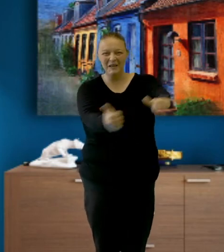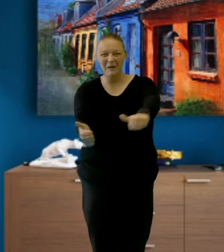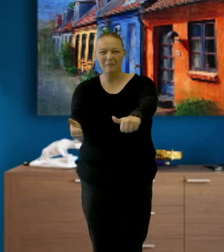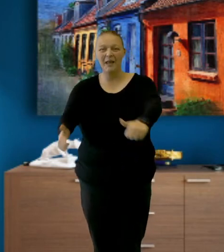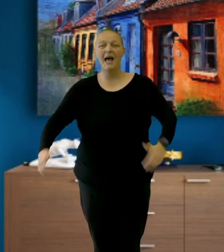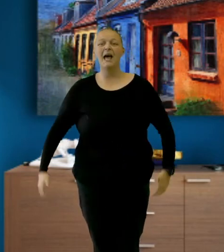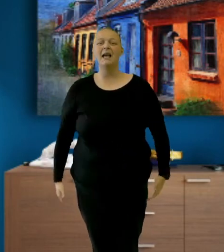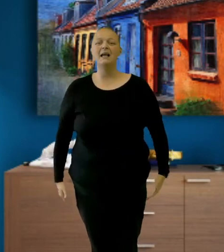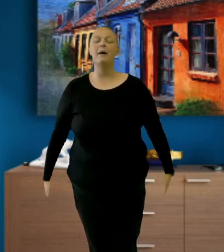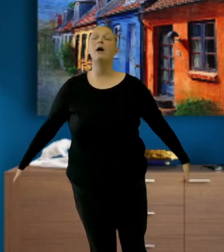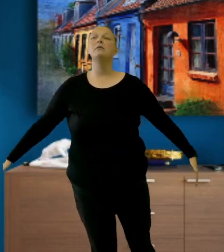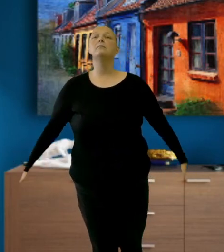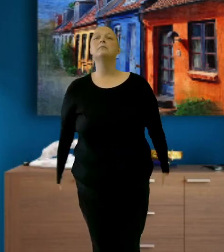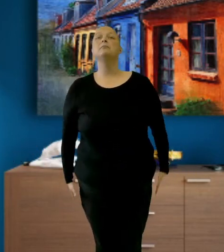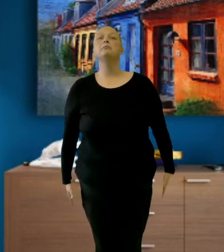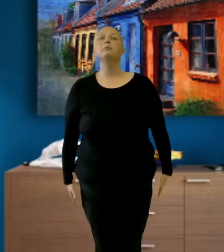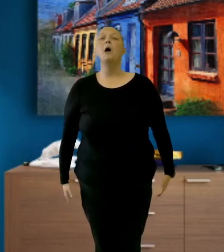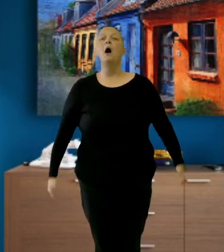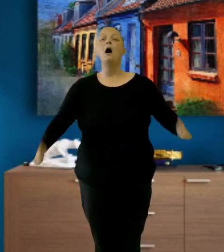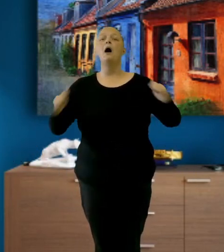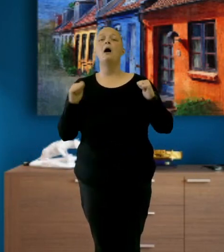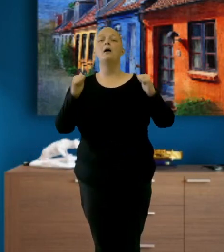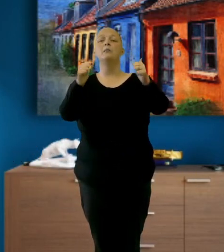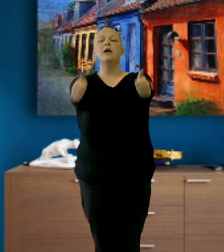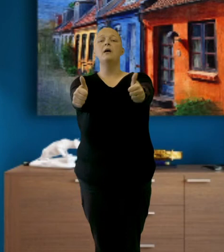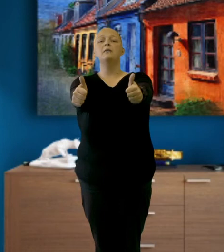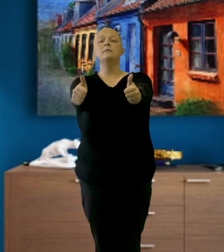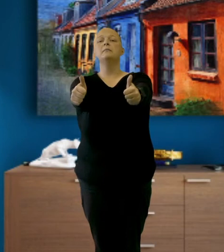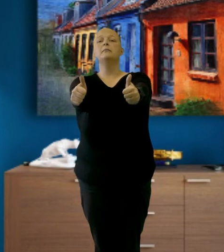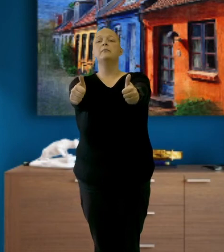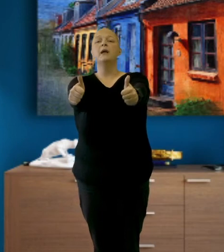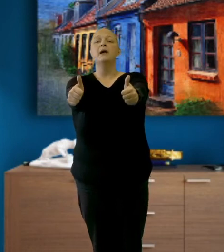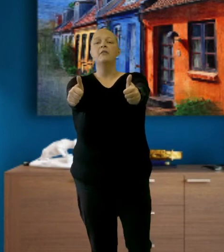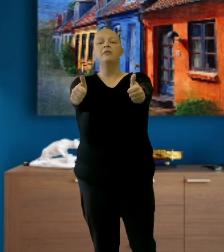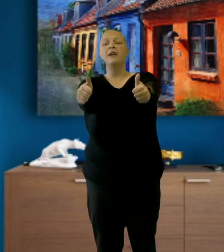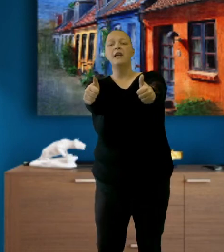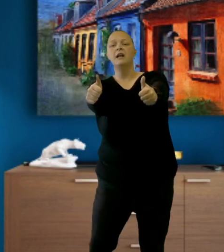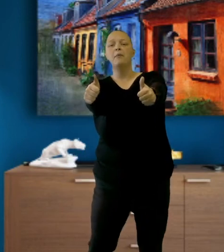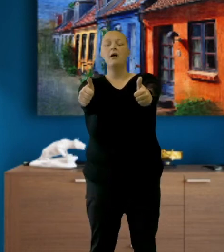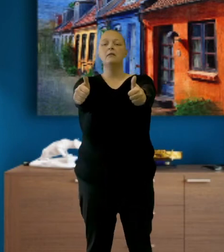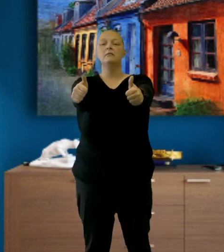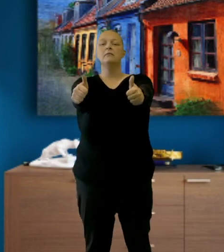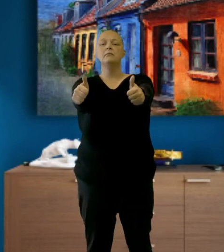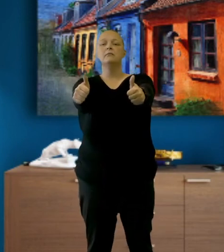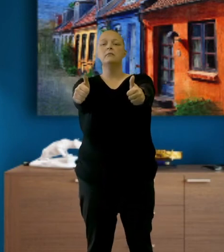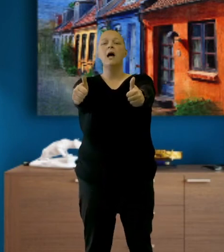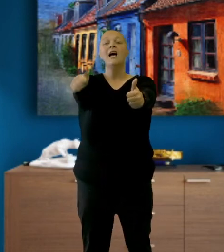dum-diddy-dum-diddy-dum-dum-dum. Hang about, arms out, feet apart,